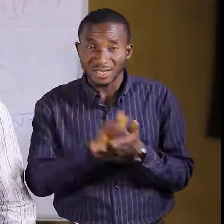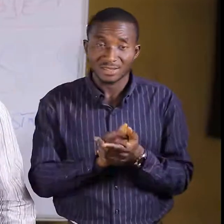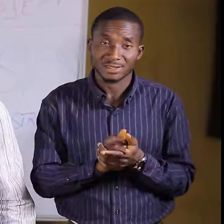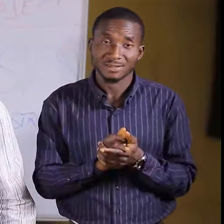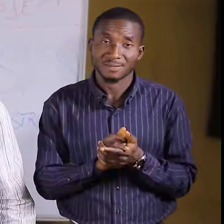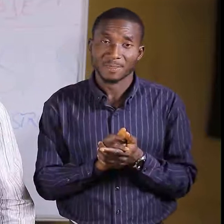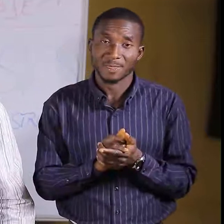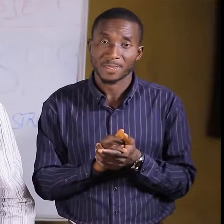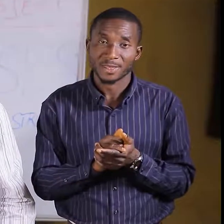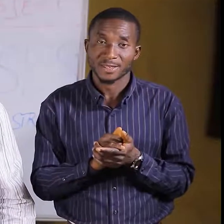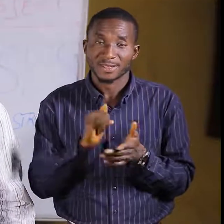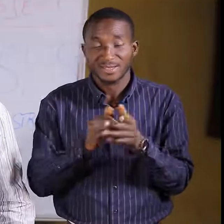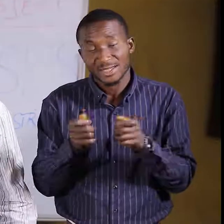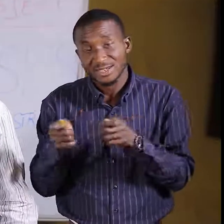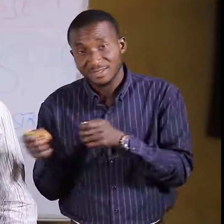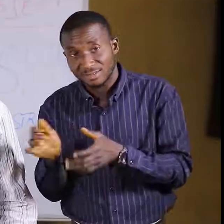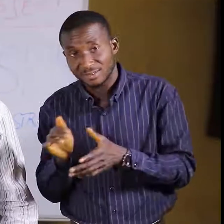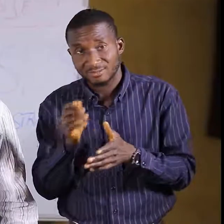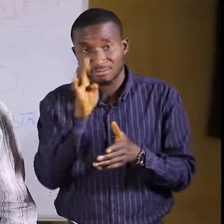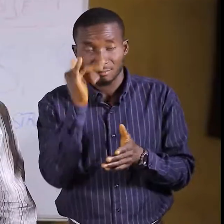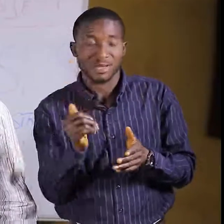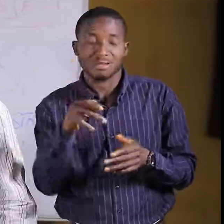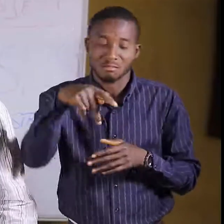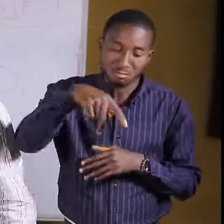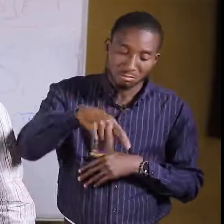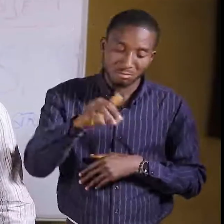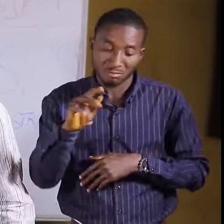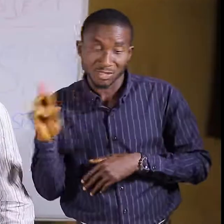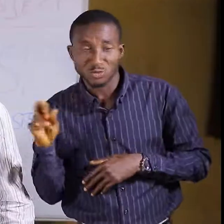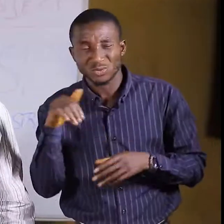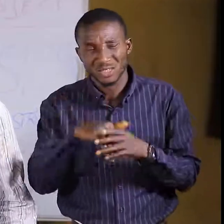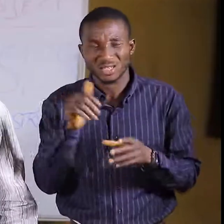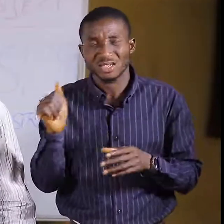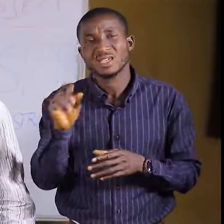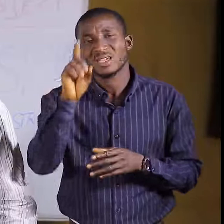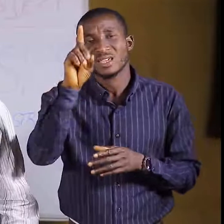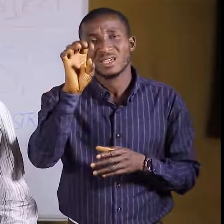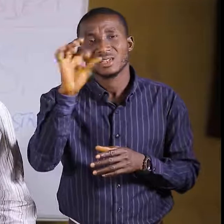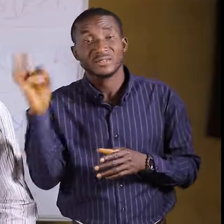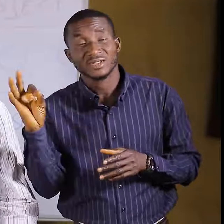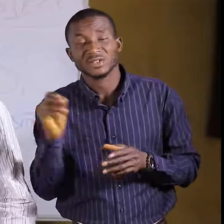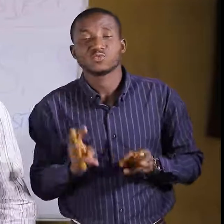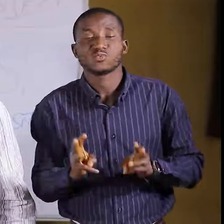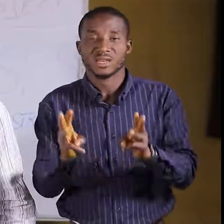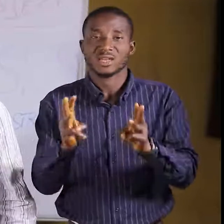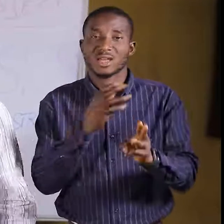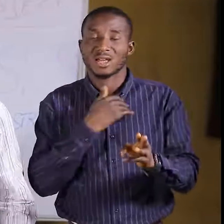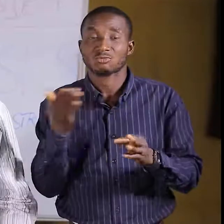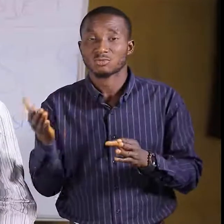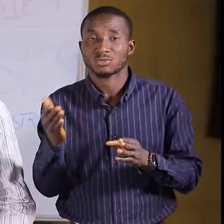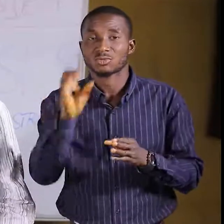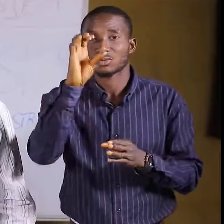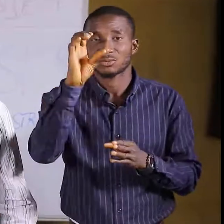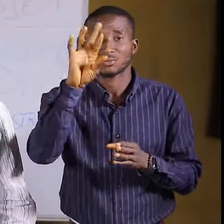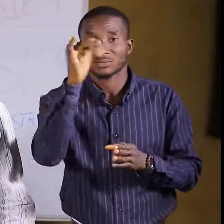that is arranged by particles in a definite way. And those crystals,